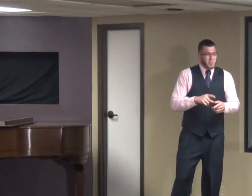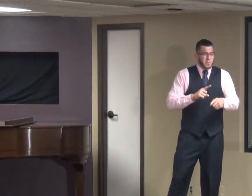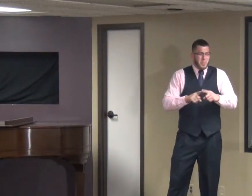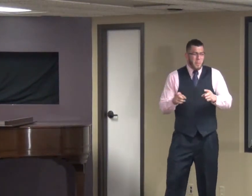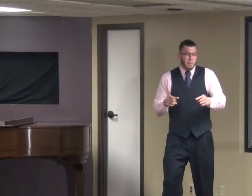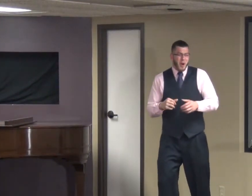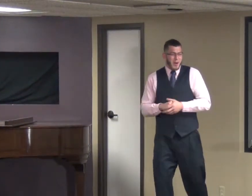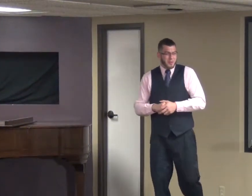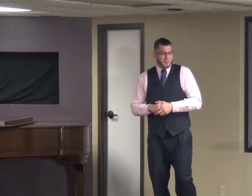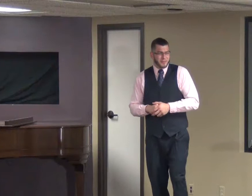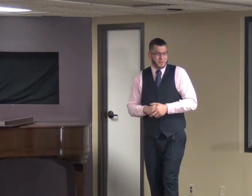But